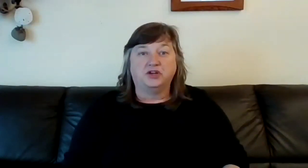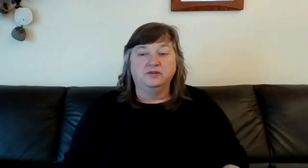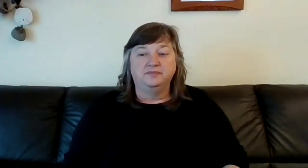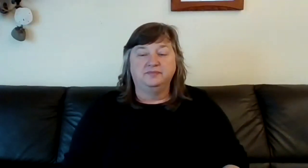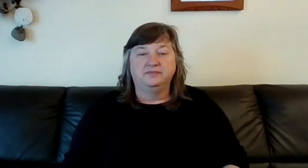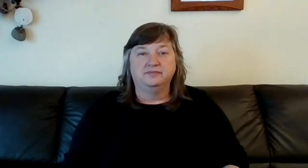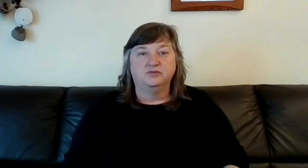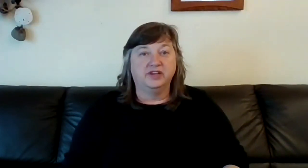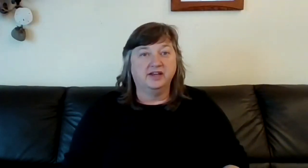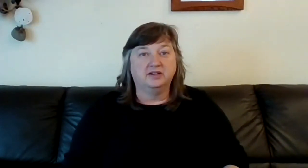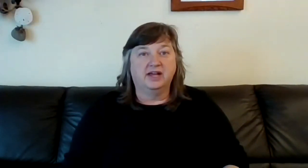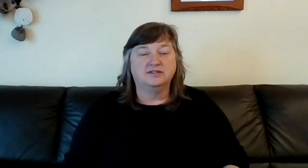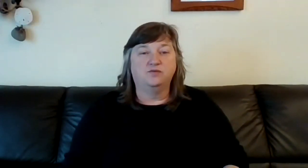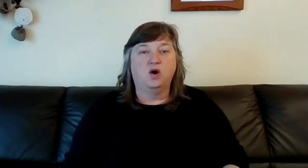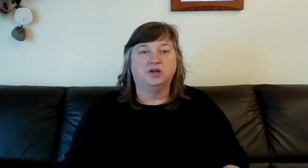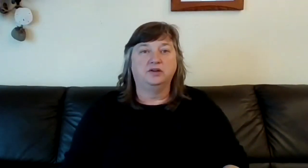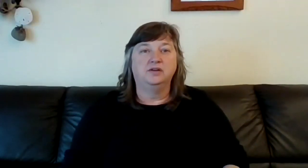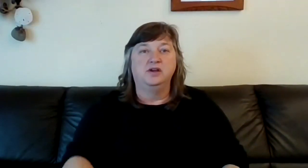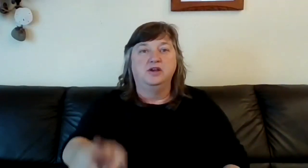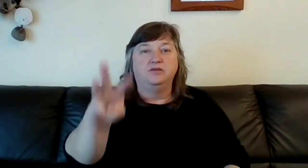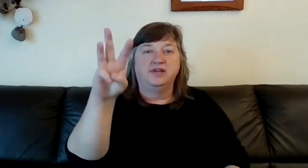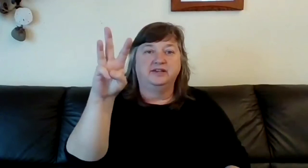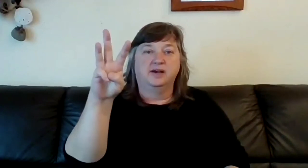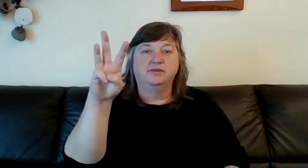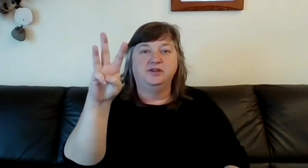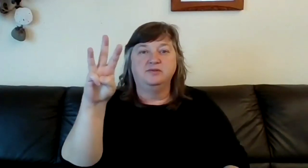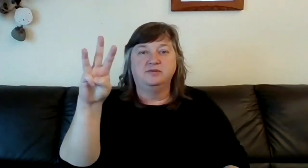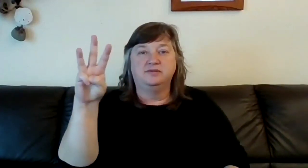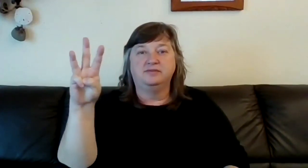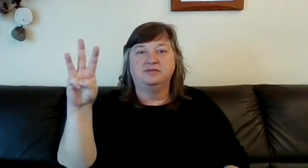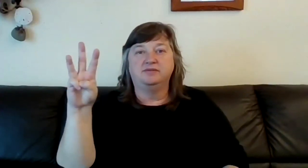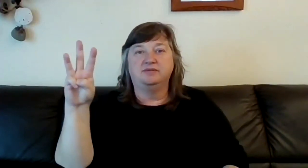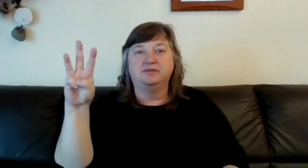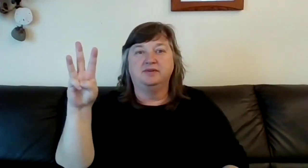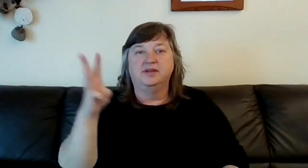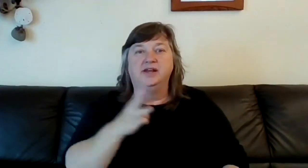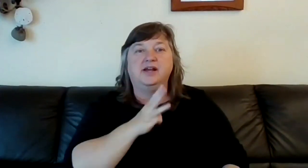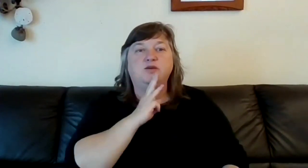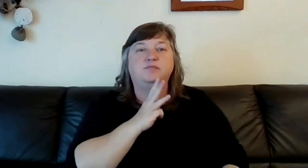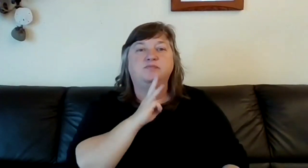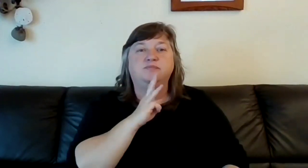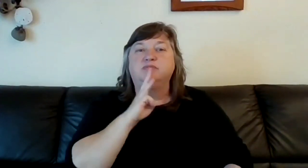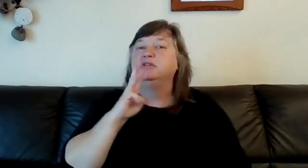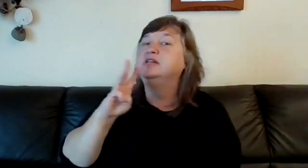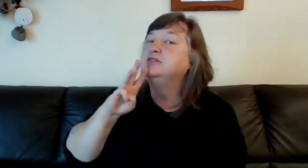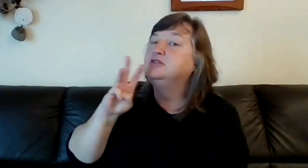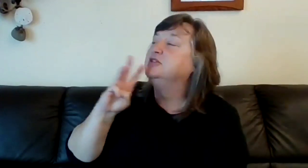Water, drinking a glass of water. You take a W and you put it against your